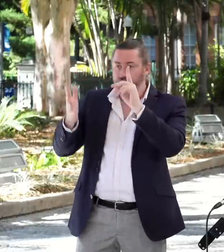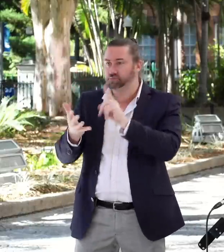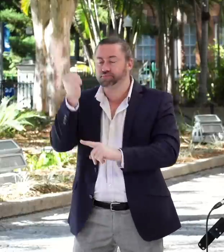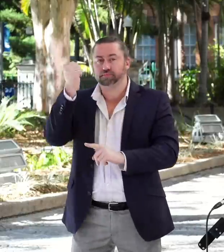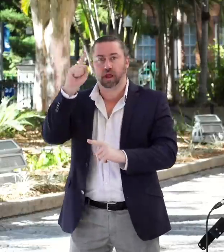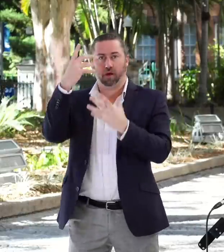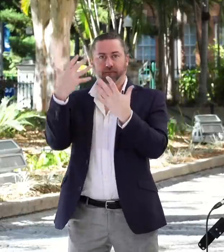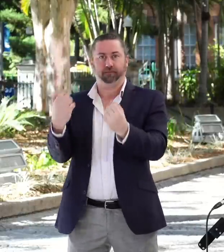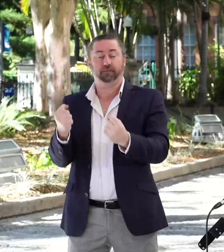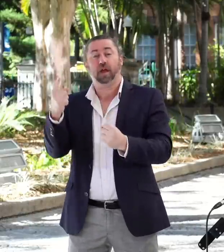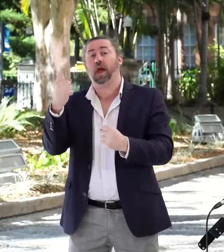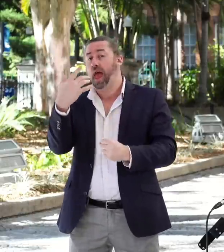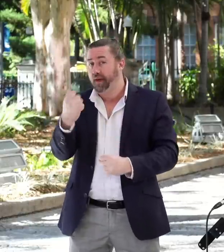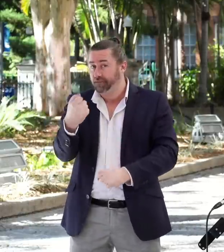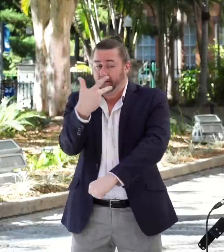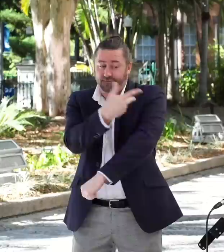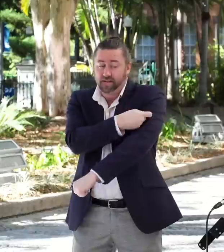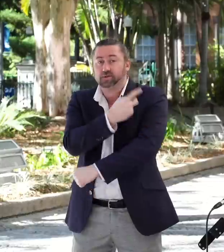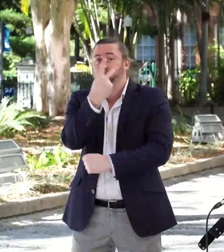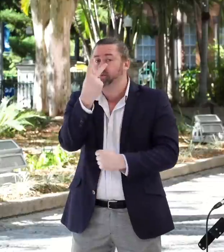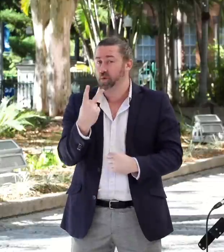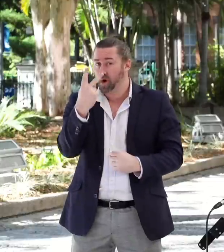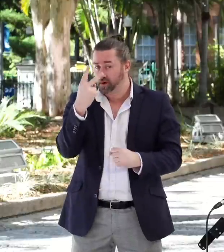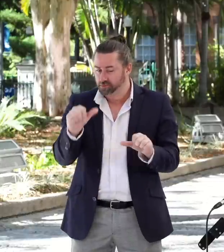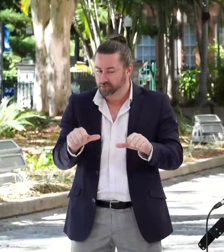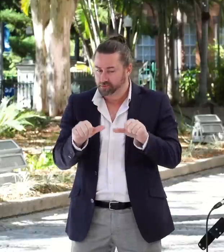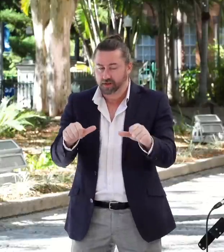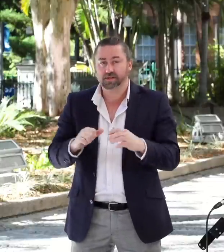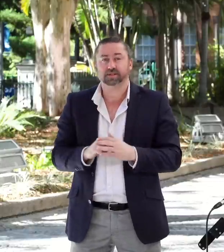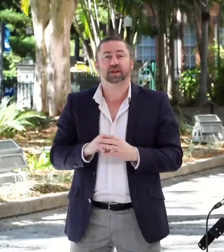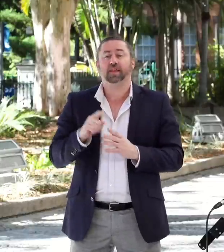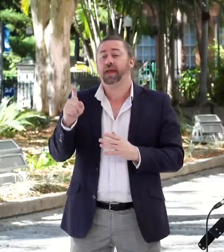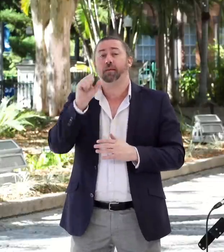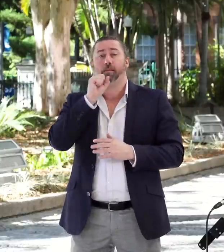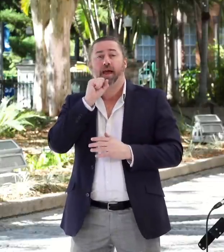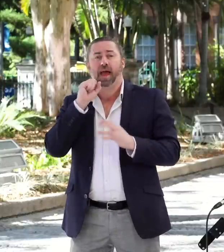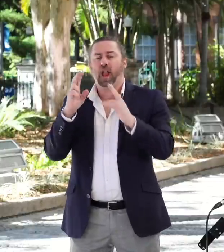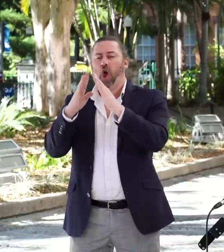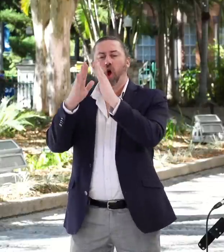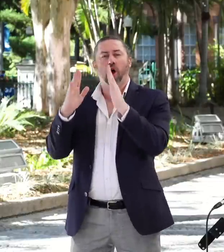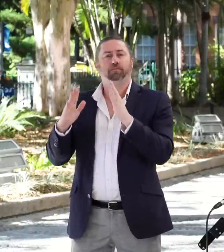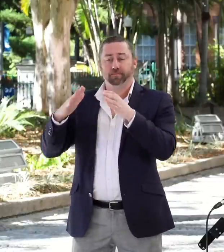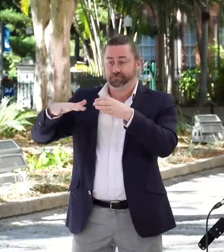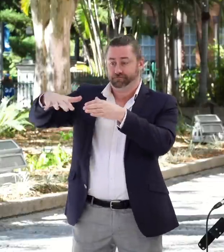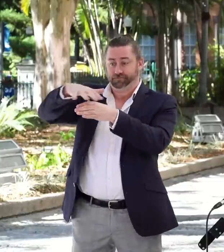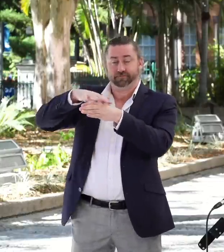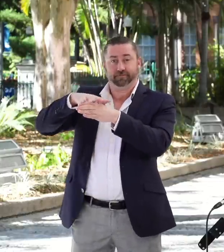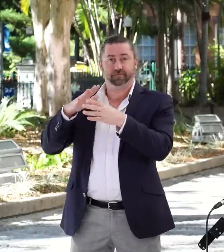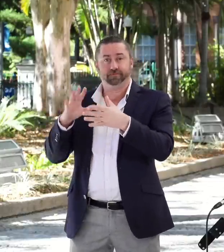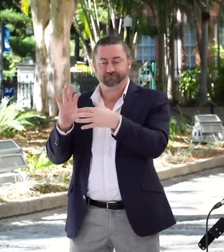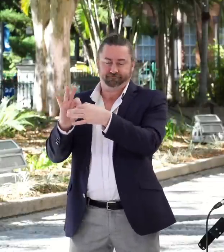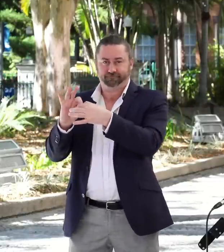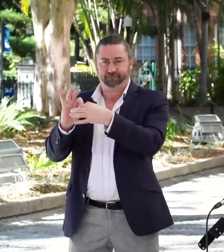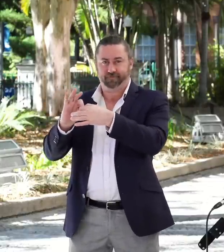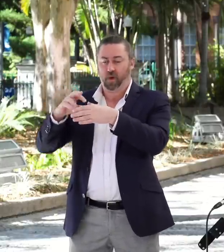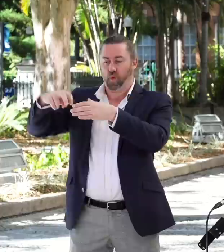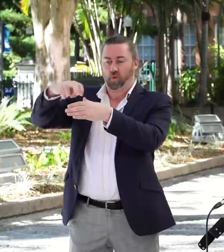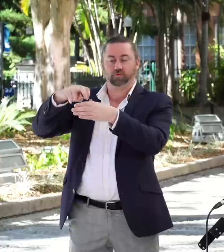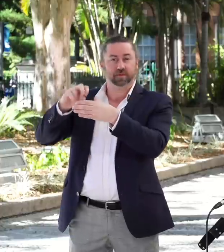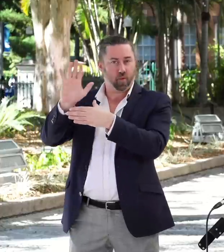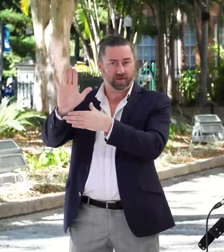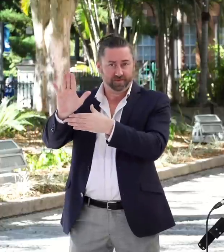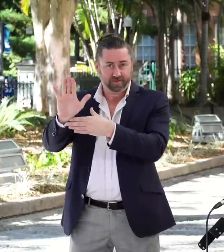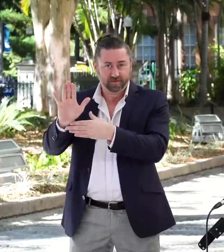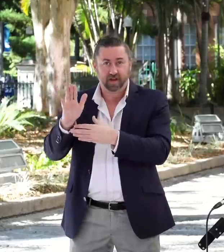is fully vaccinated. His immediate household members are now in quarantine and have also been